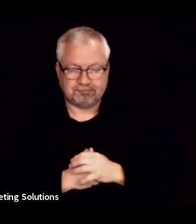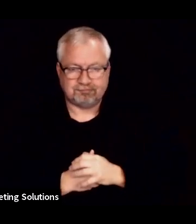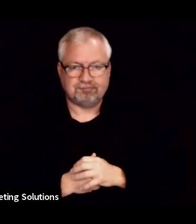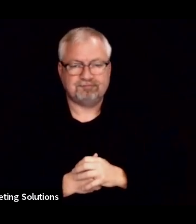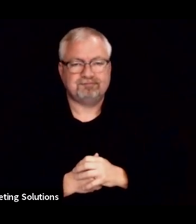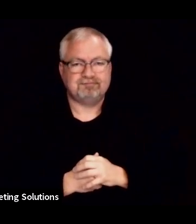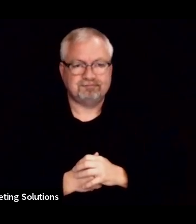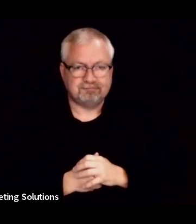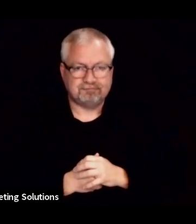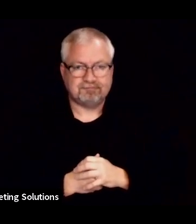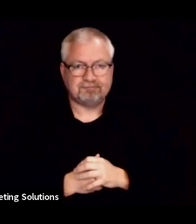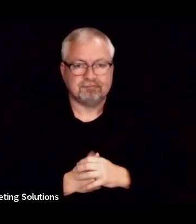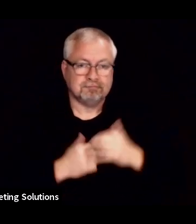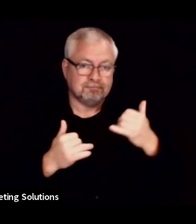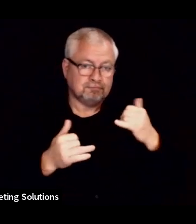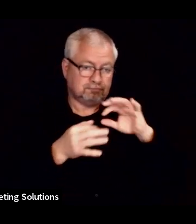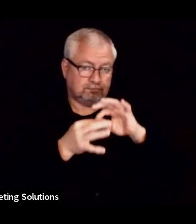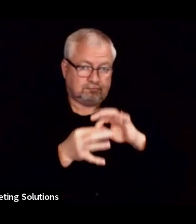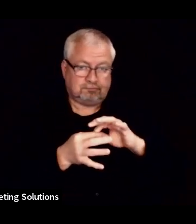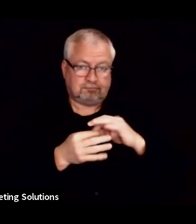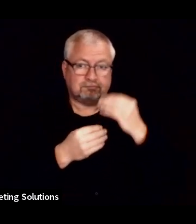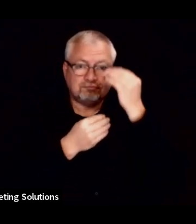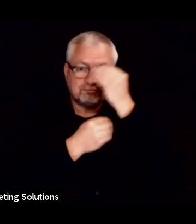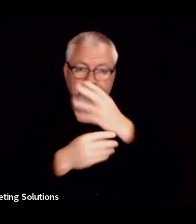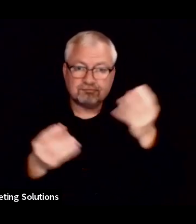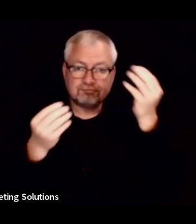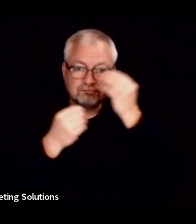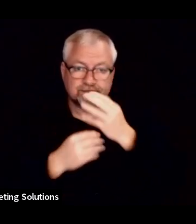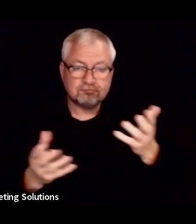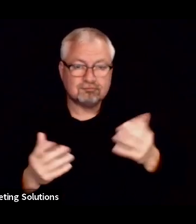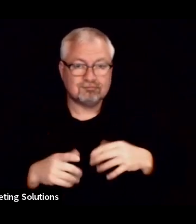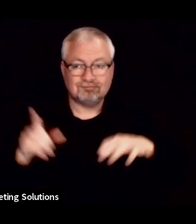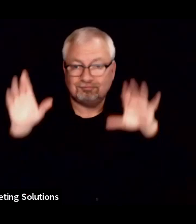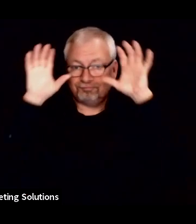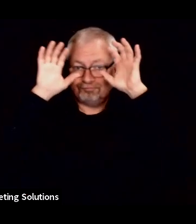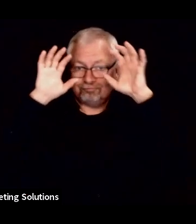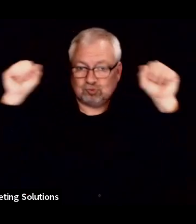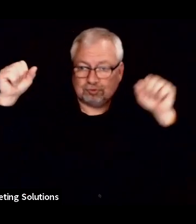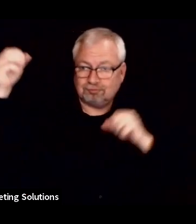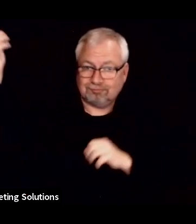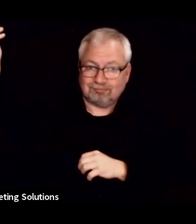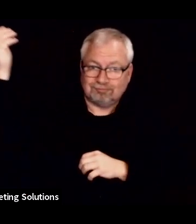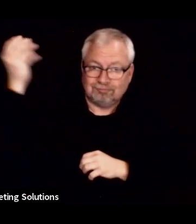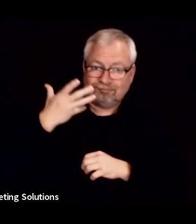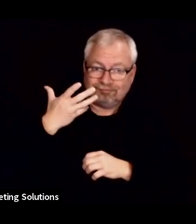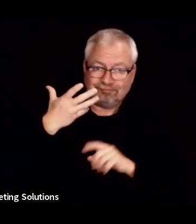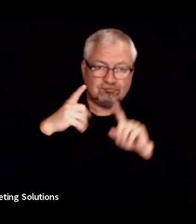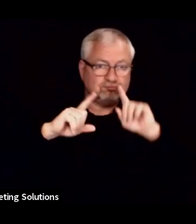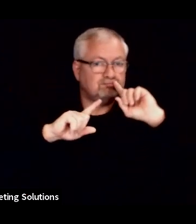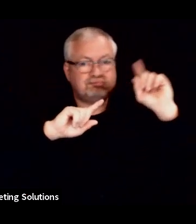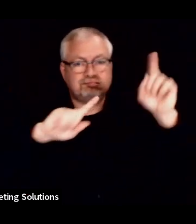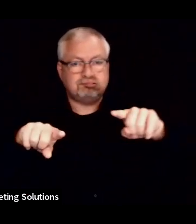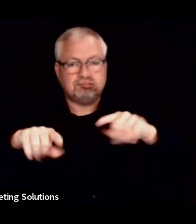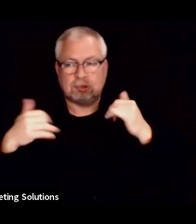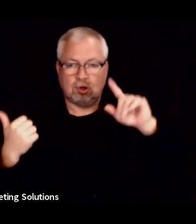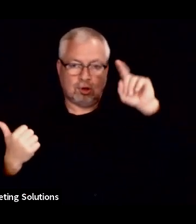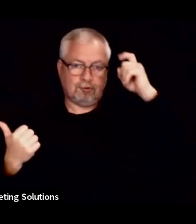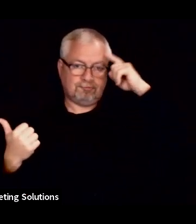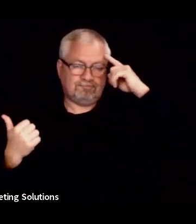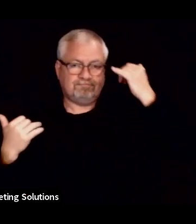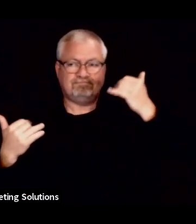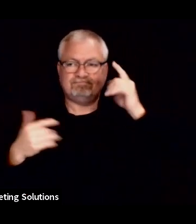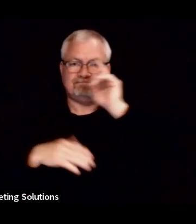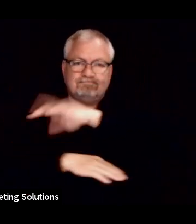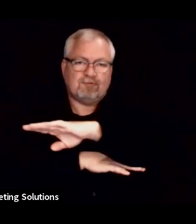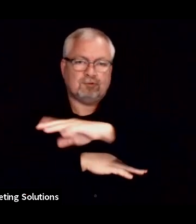with a proclamation issued by the President, Governor Walz has directed this afternoon that all flags at state and local buildings